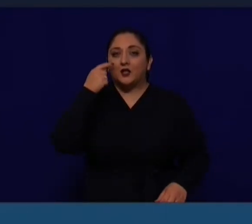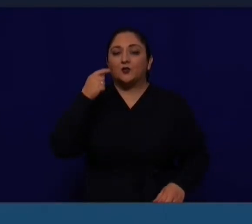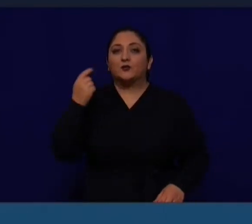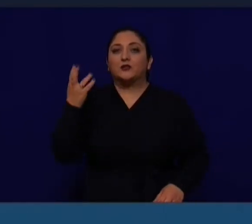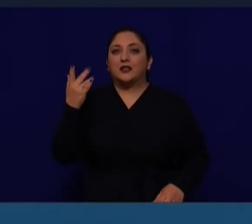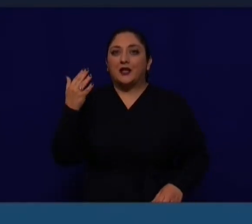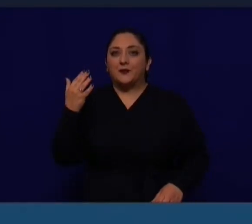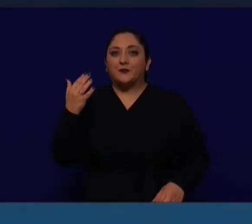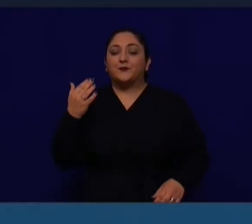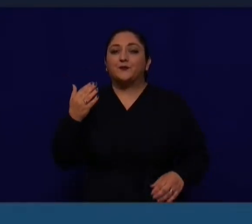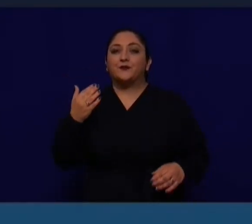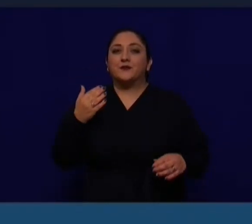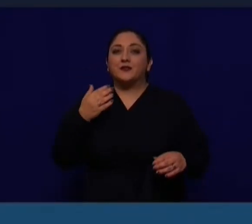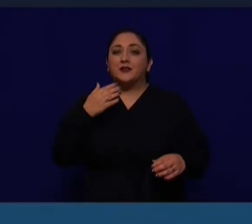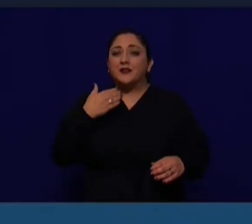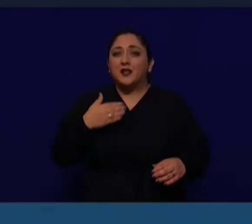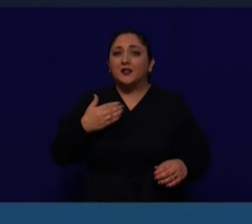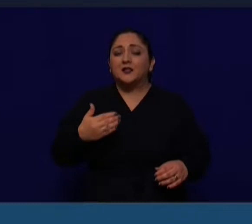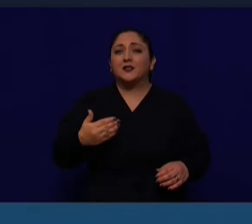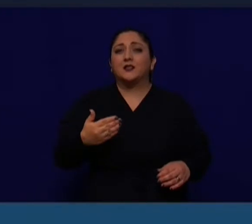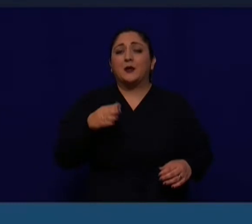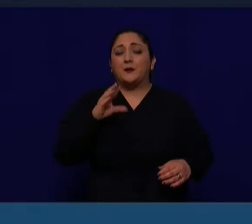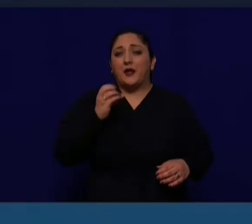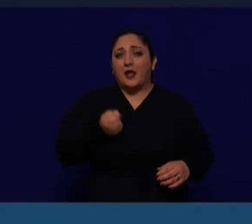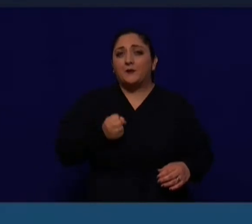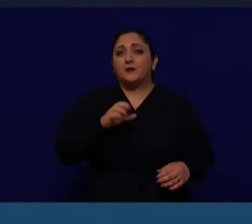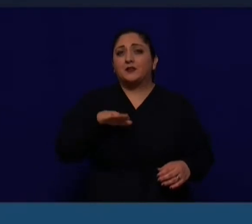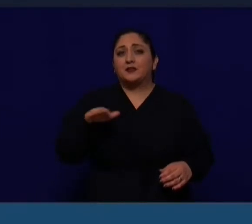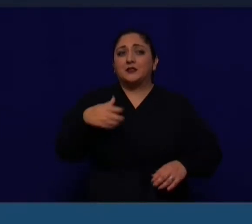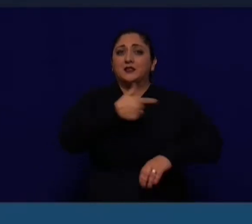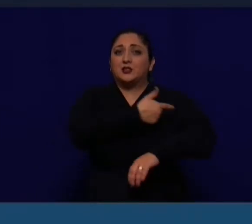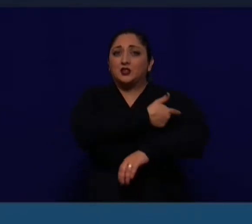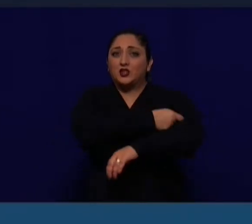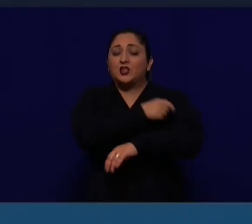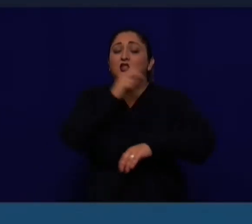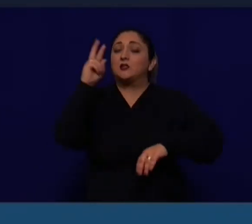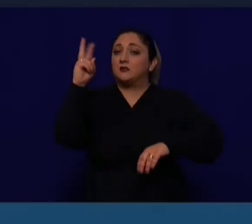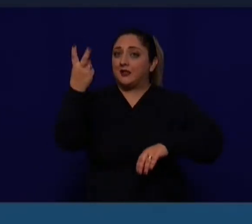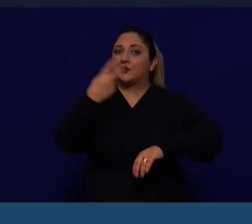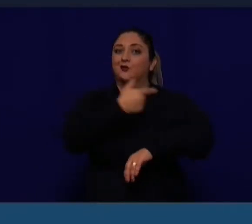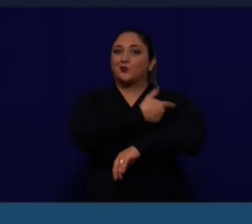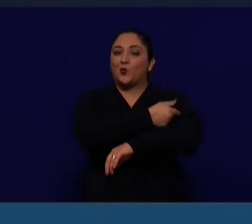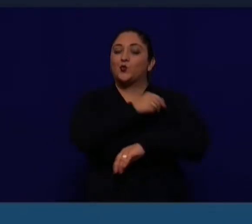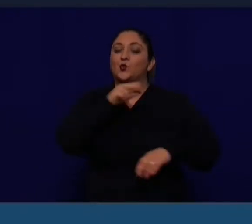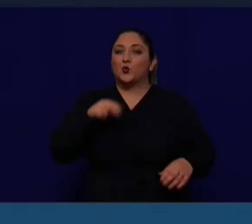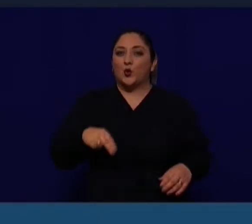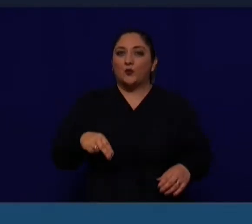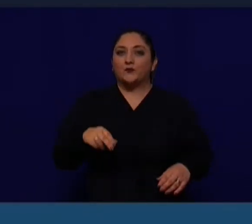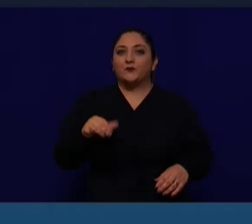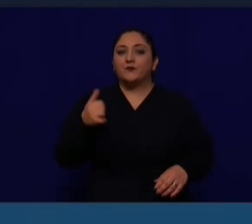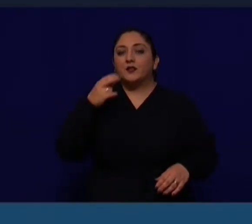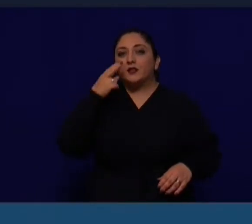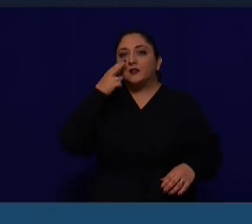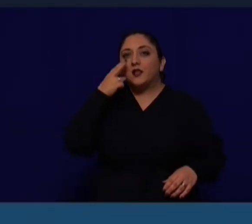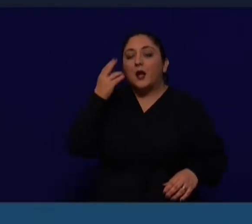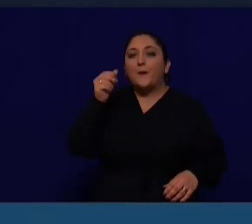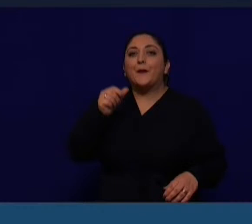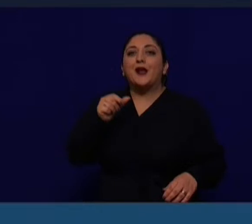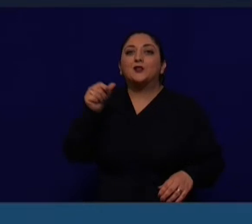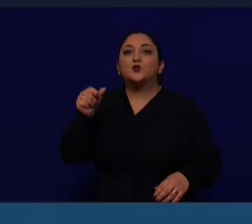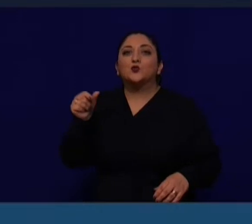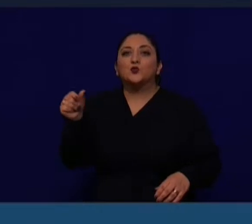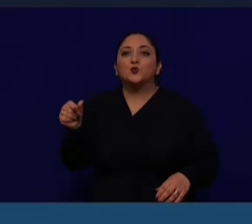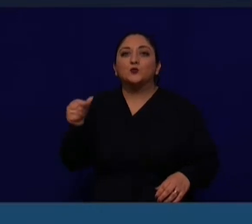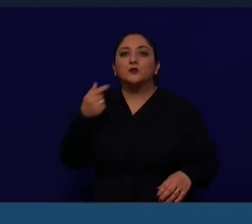konna qegħdin naraw għandna ammont sostanzjali ta' nies li qegħdin jitlaqmu anke bit-tieni doża u aħna jekk inħarsu lejn il-persuni li huma